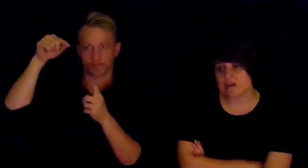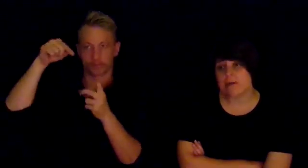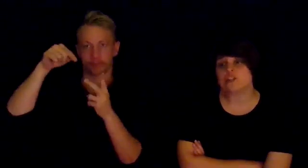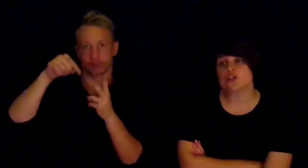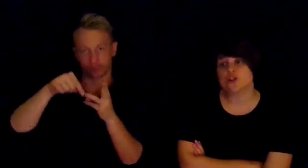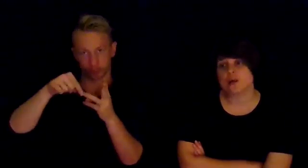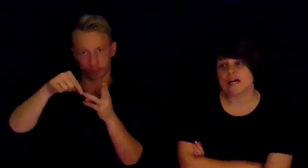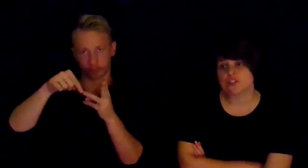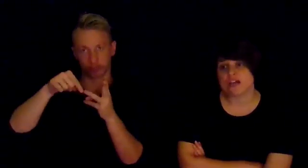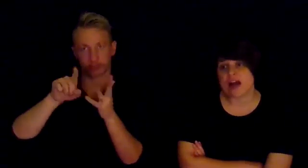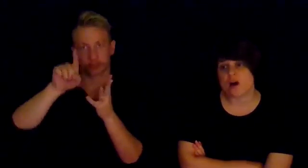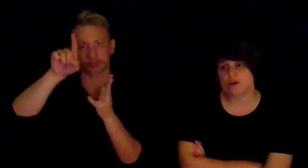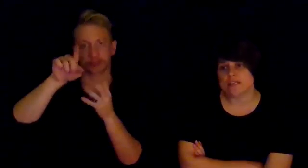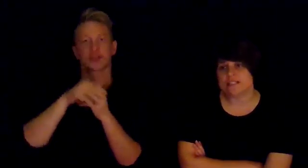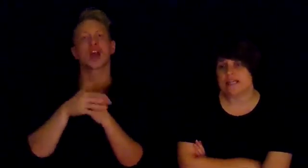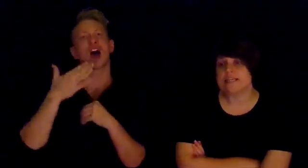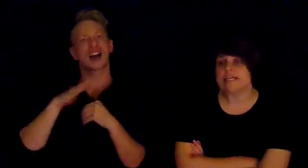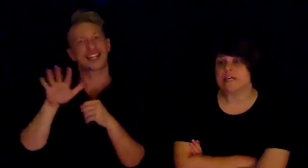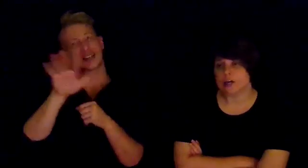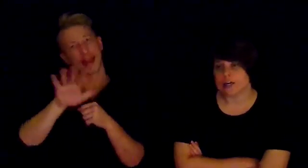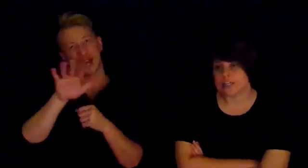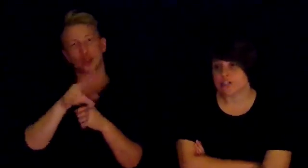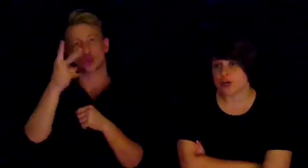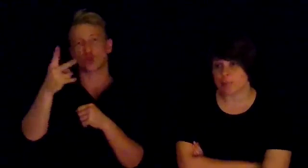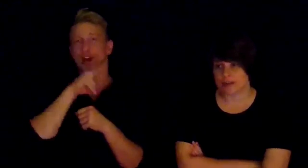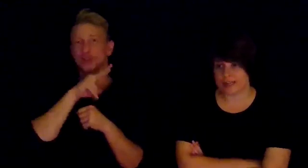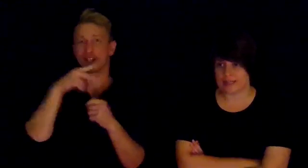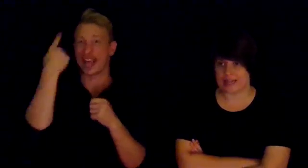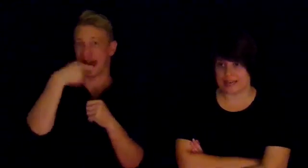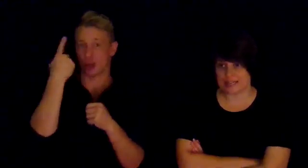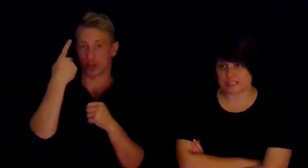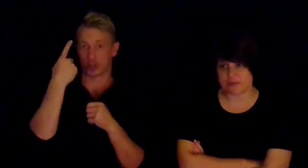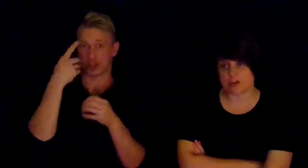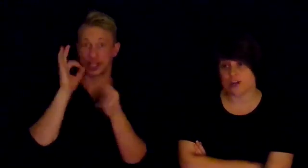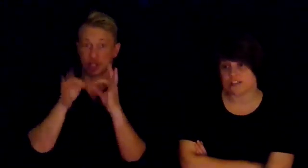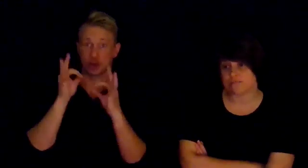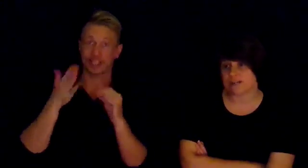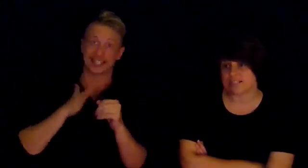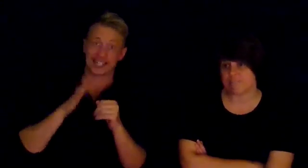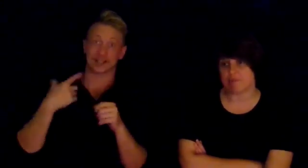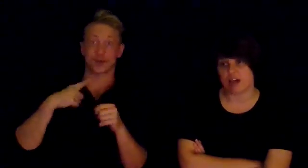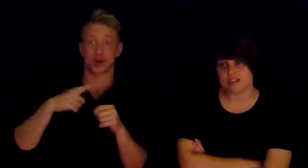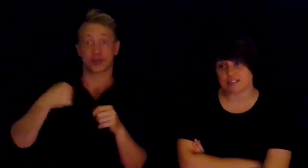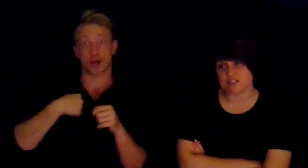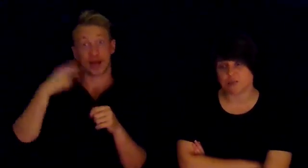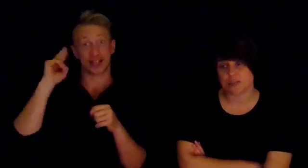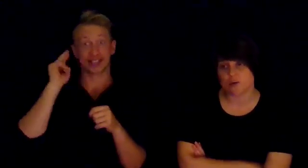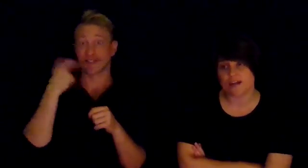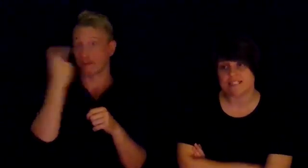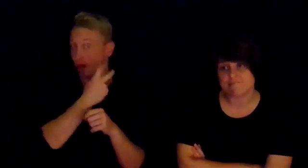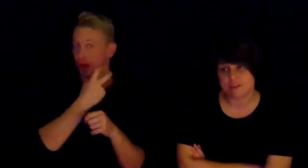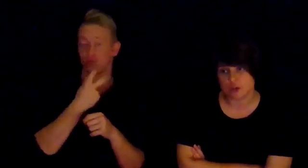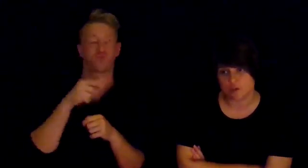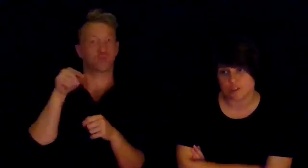I need about 200 hours a year interpreting needs because of my deaf blindness. It's